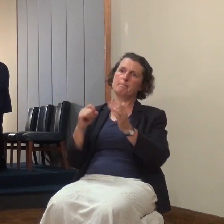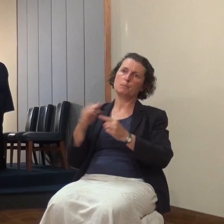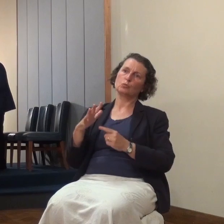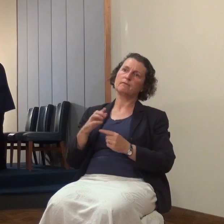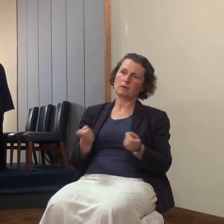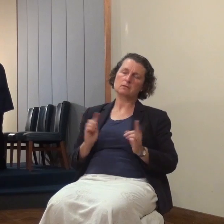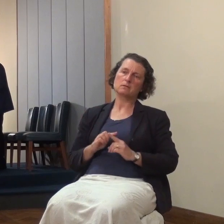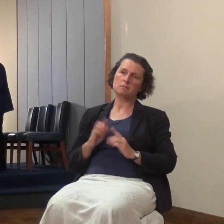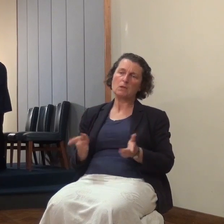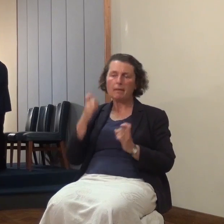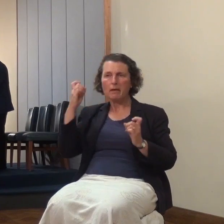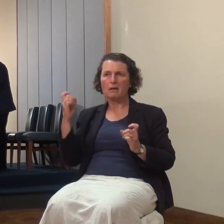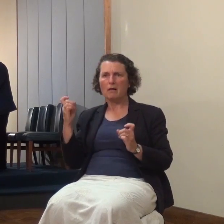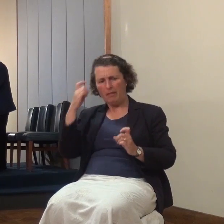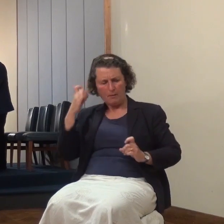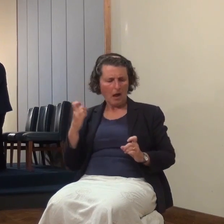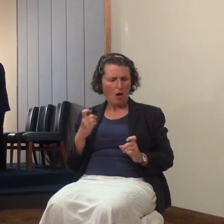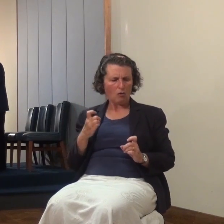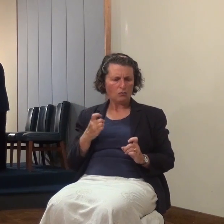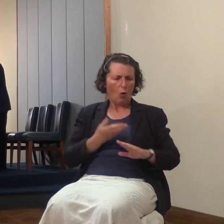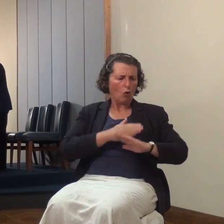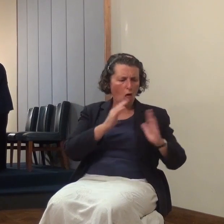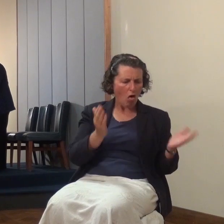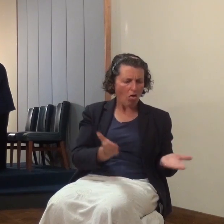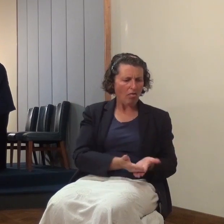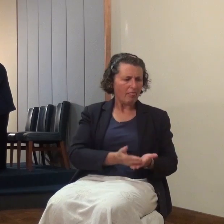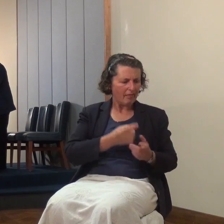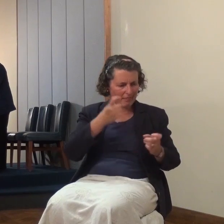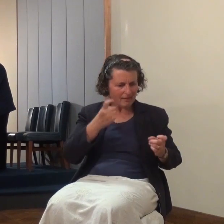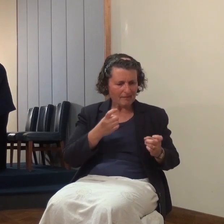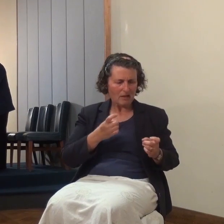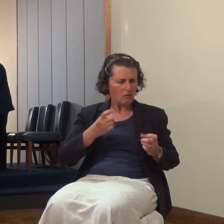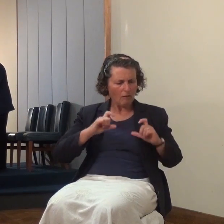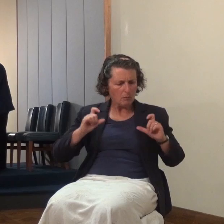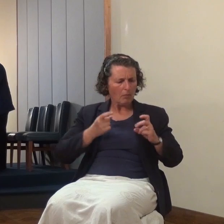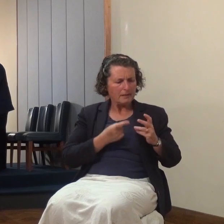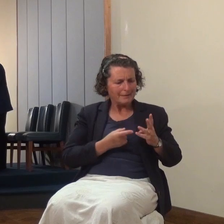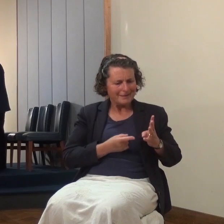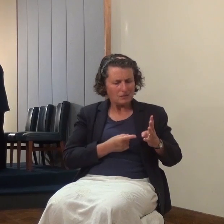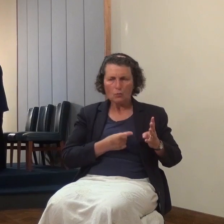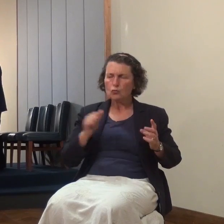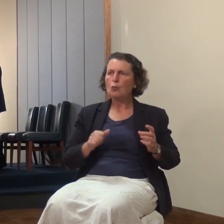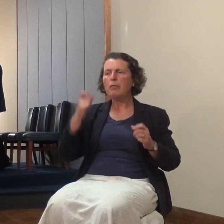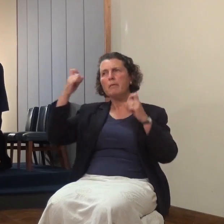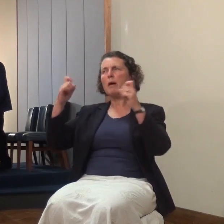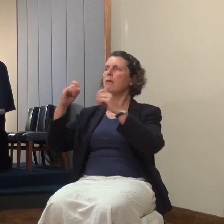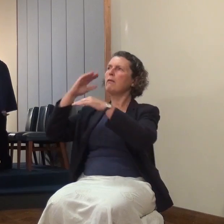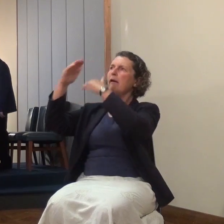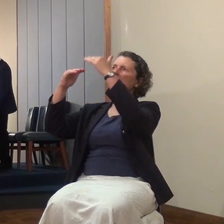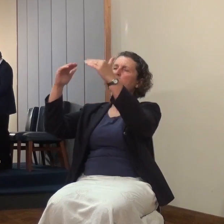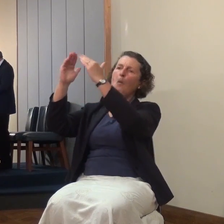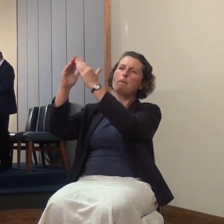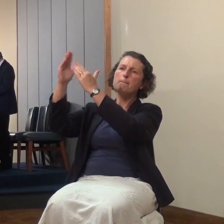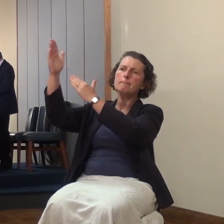here on earth. In other words, we are a heavenly-minded people. It should show in how we talk about death and